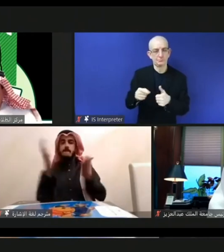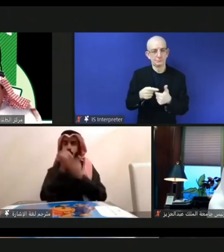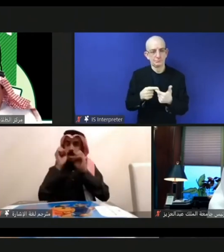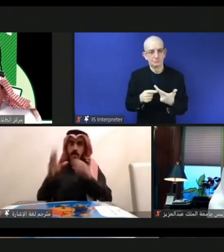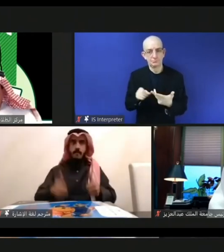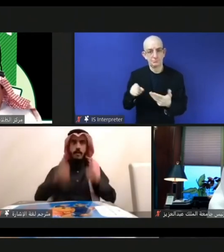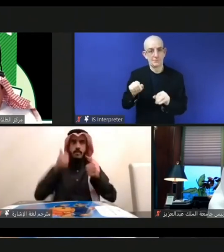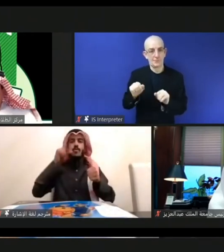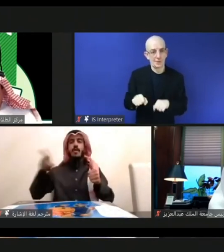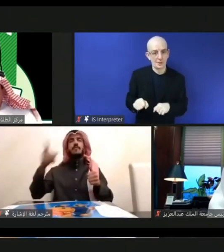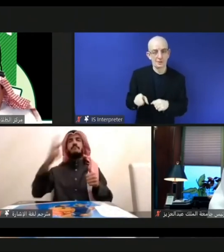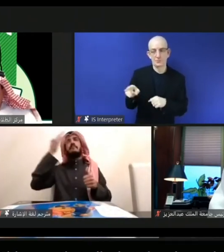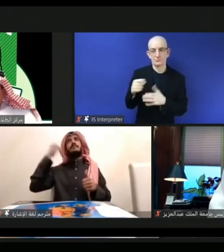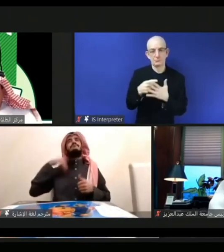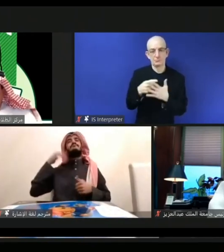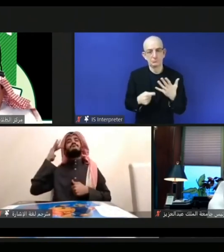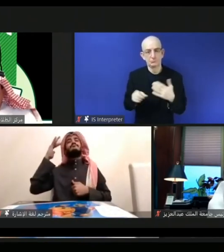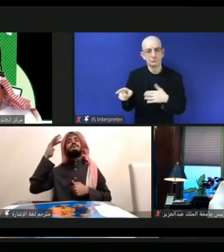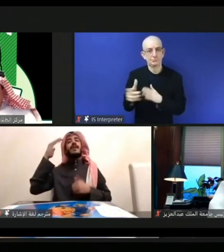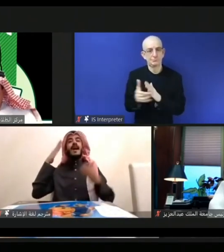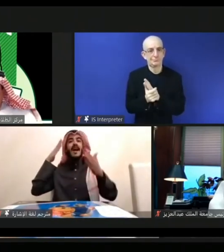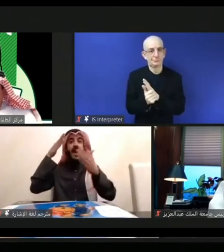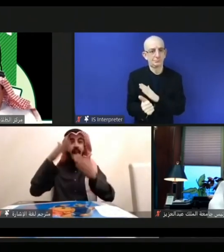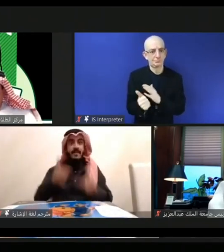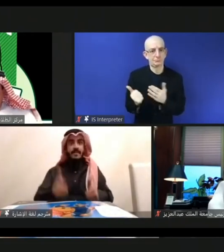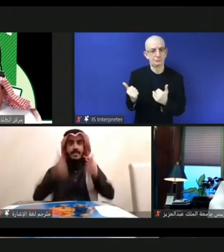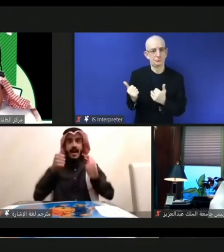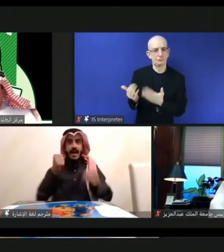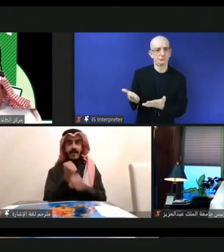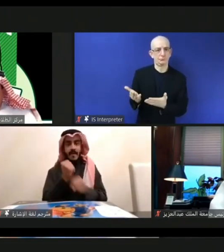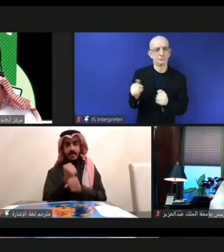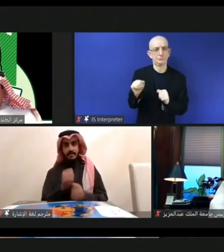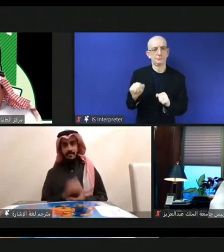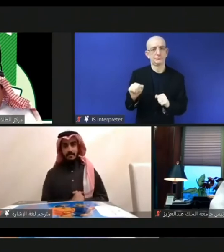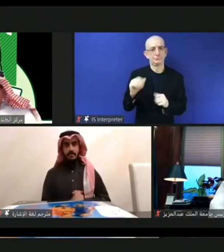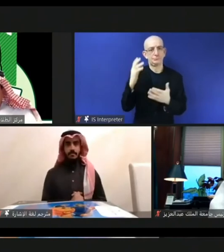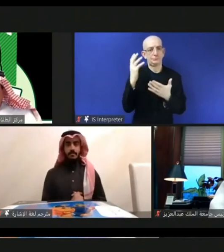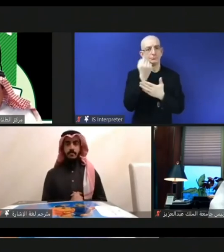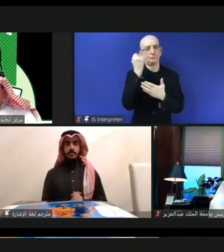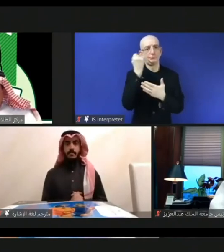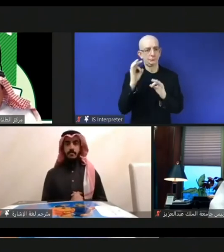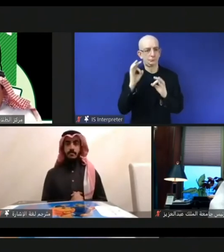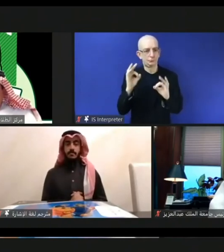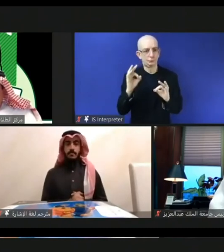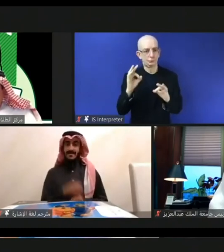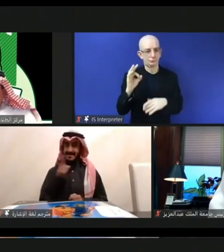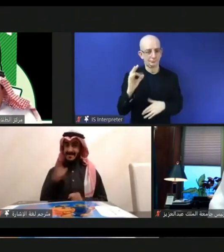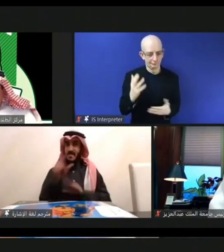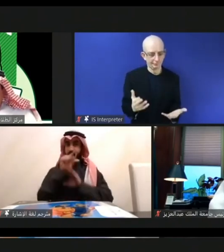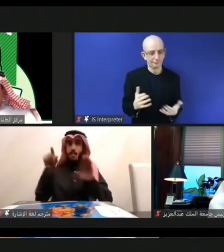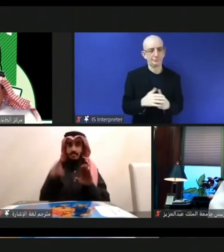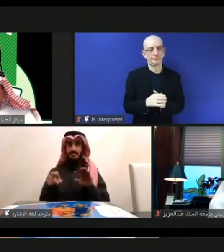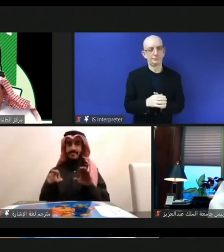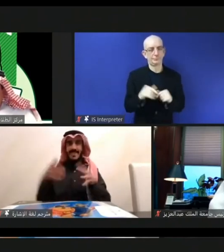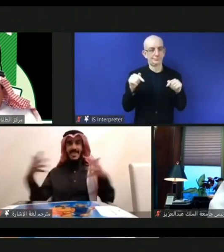of in the matter come true. In this regard, the collaboration included an initiative